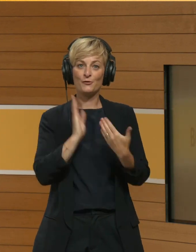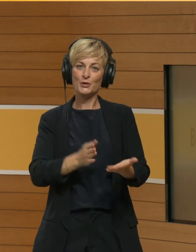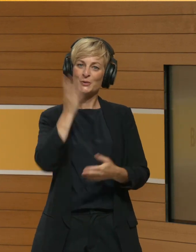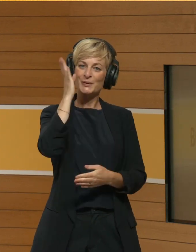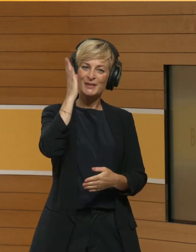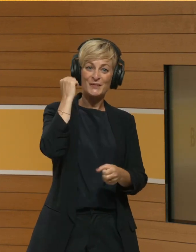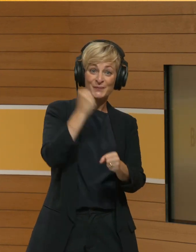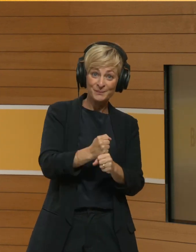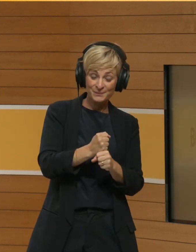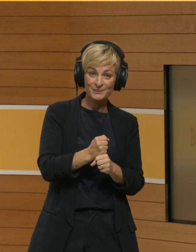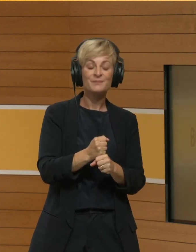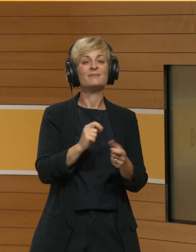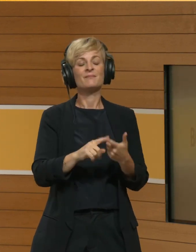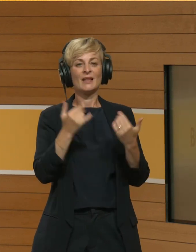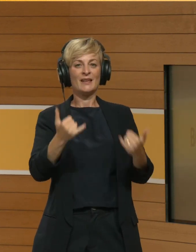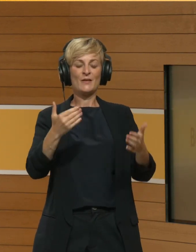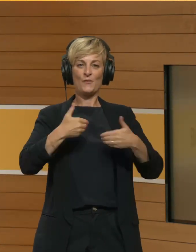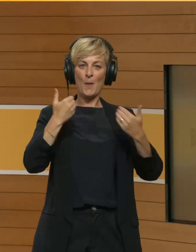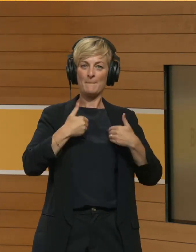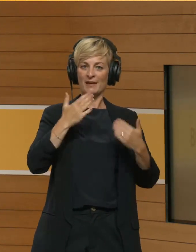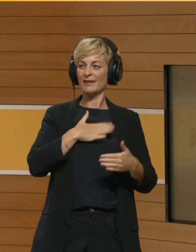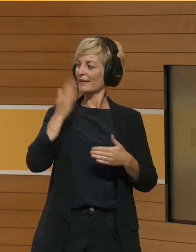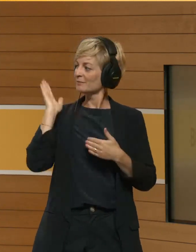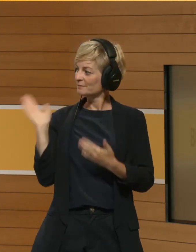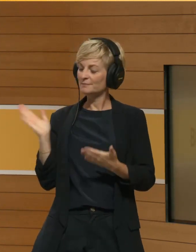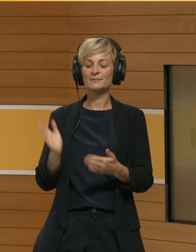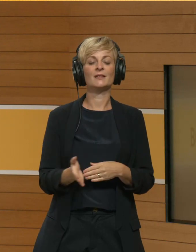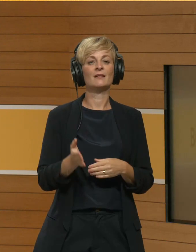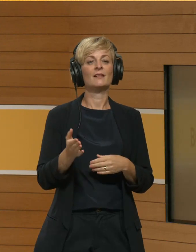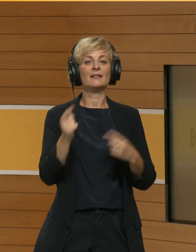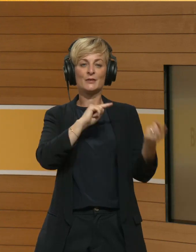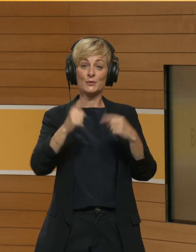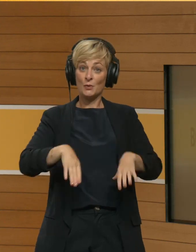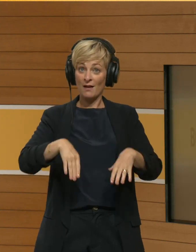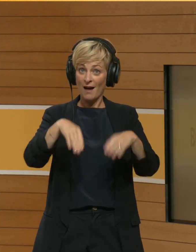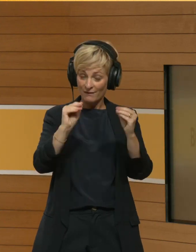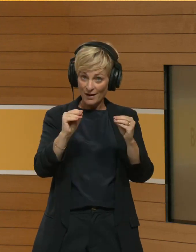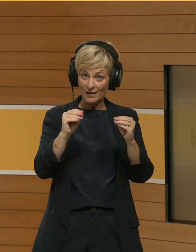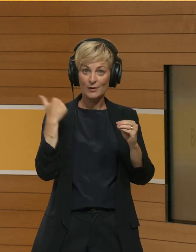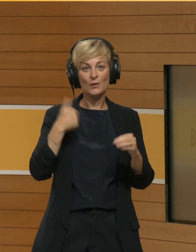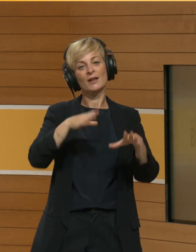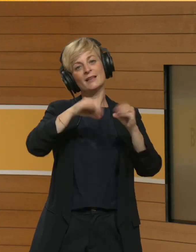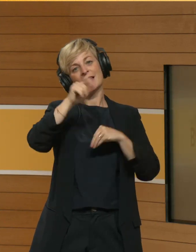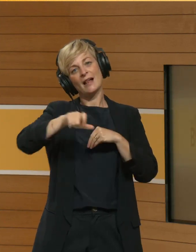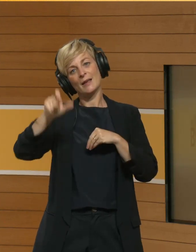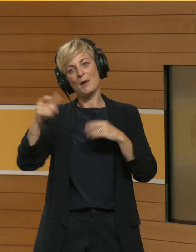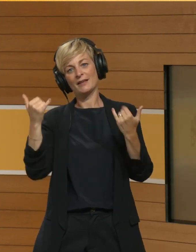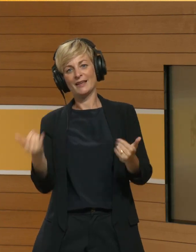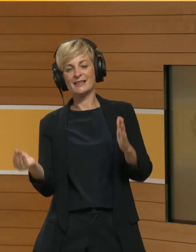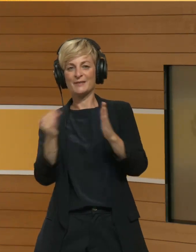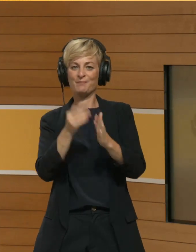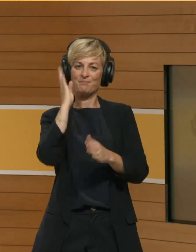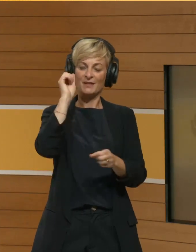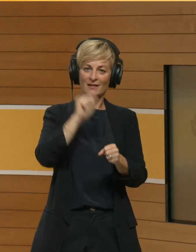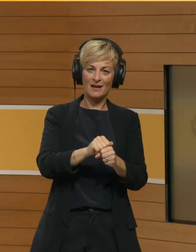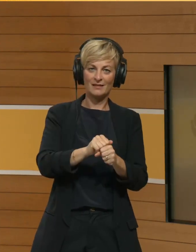floor to our panel members. So first, I'm very pleased to introduce Marie Callaghan from